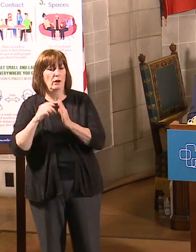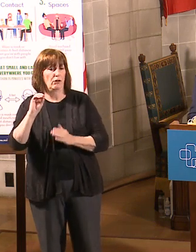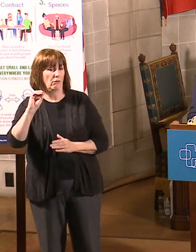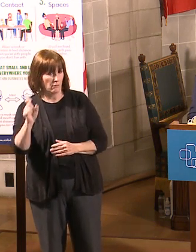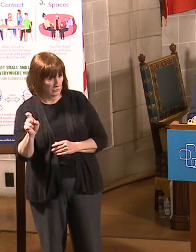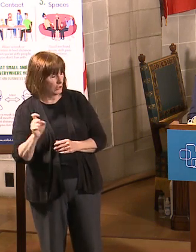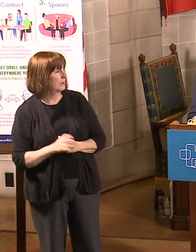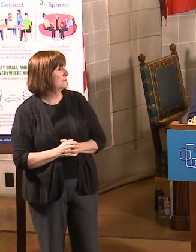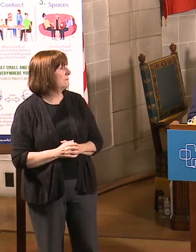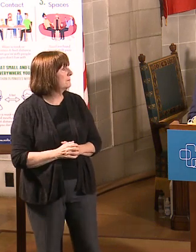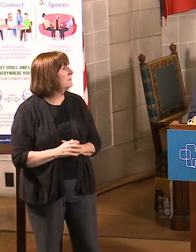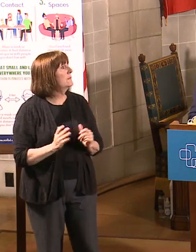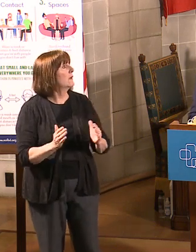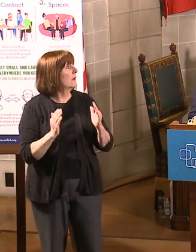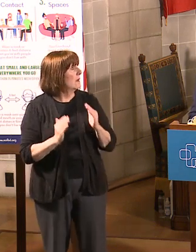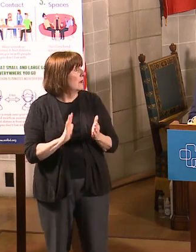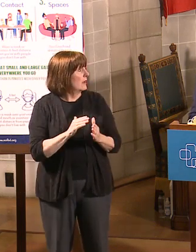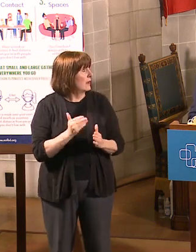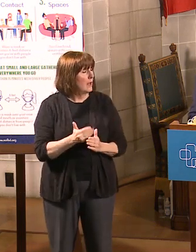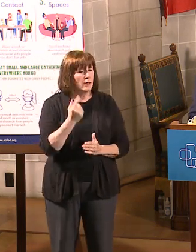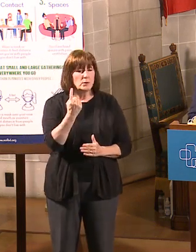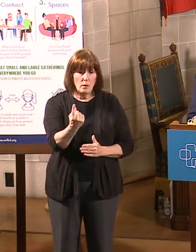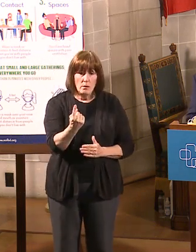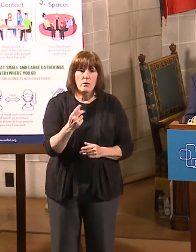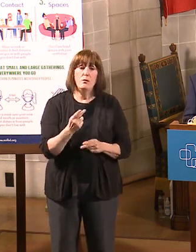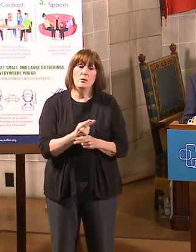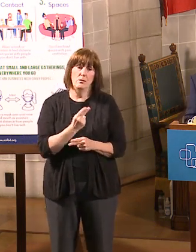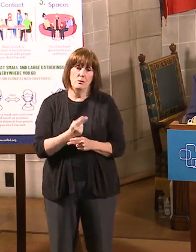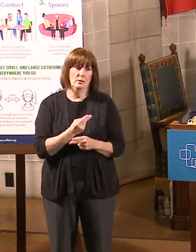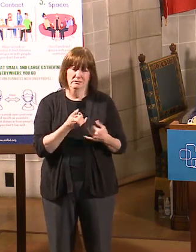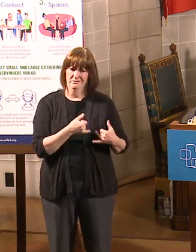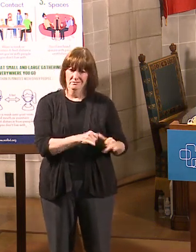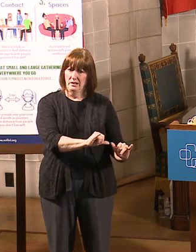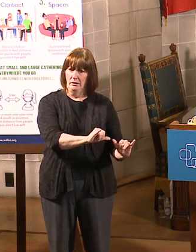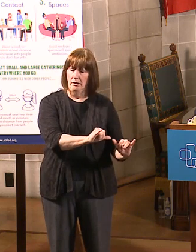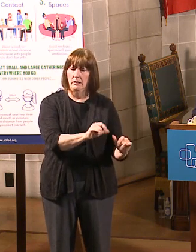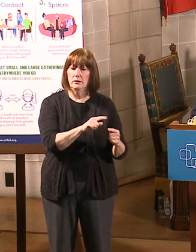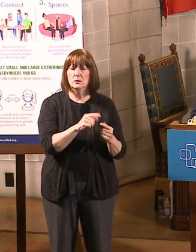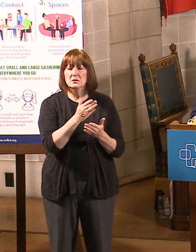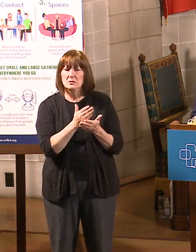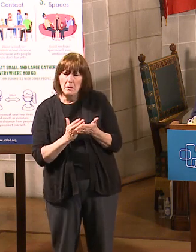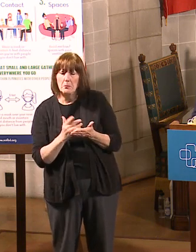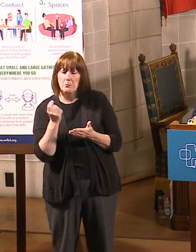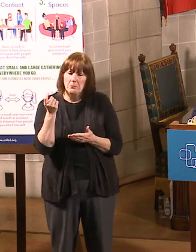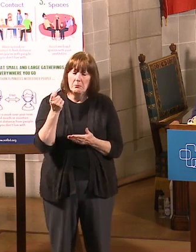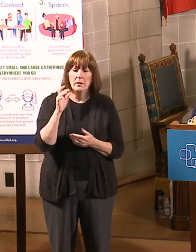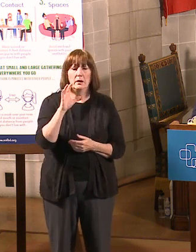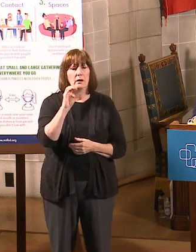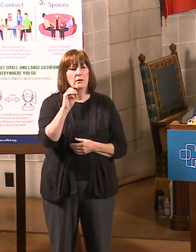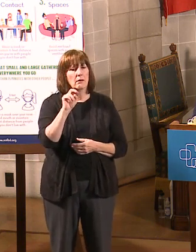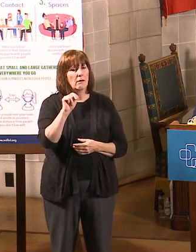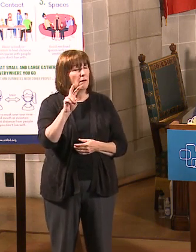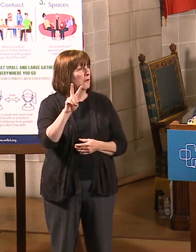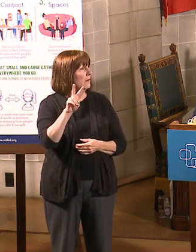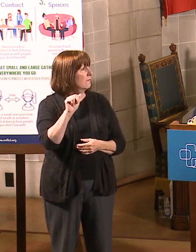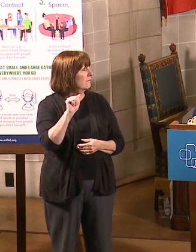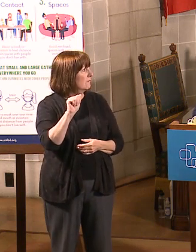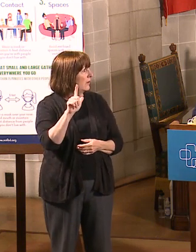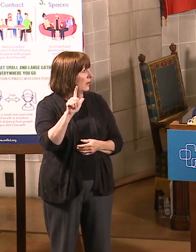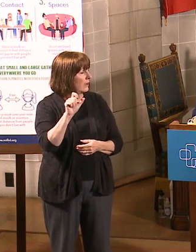The next treatment, and one that was used and still used to some extent, is called convalescent